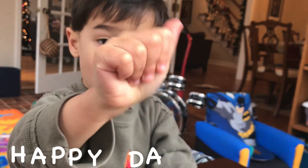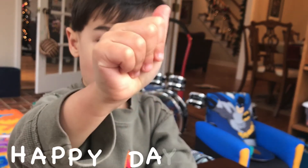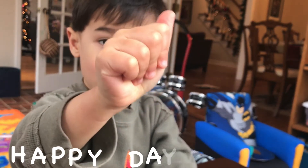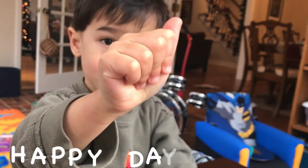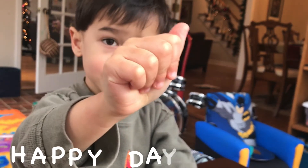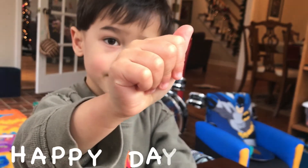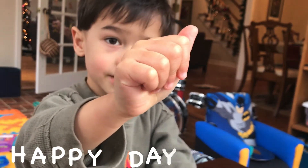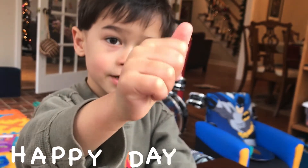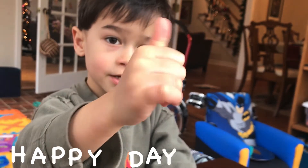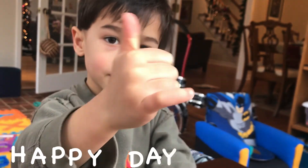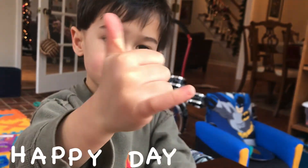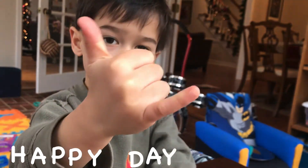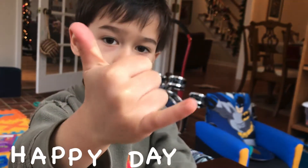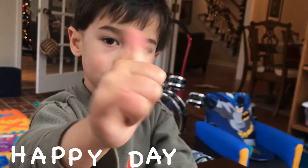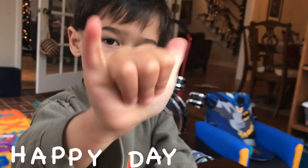Y